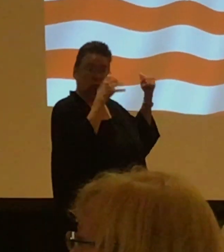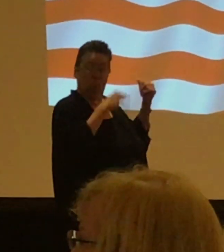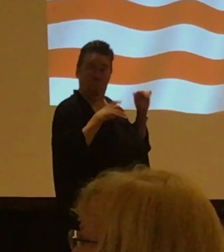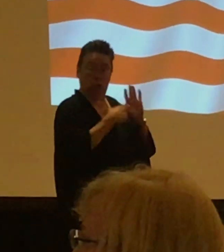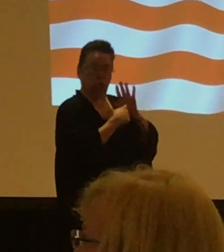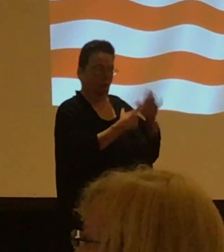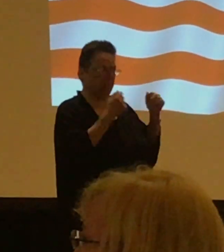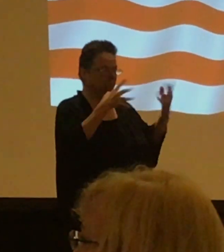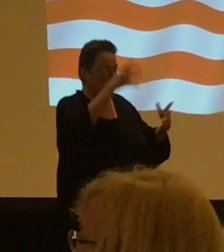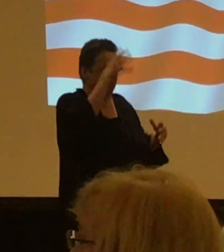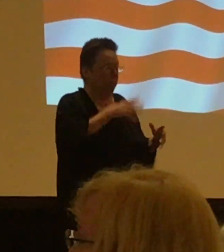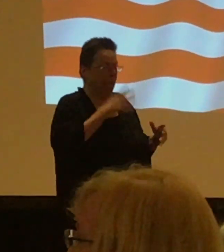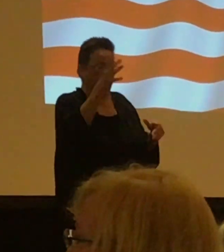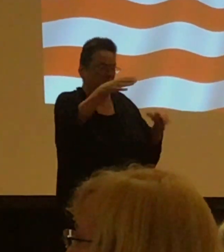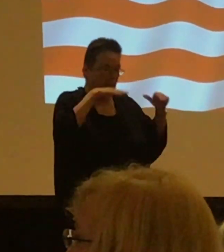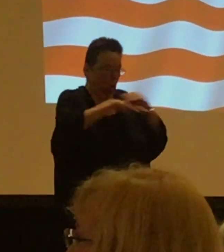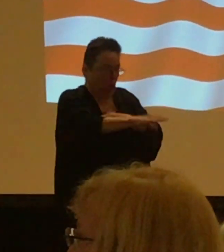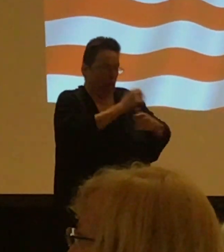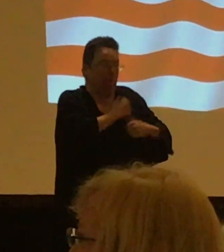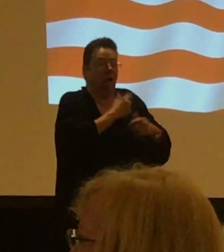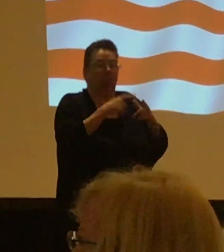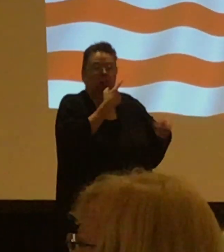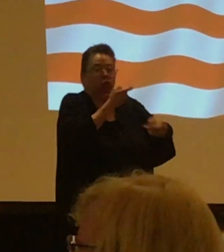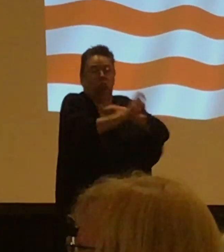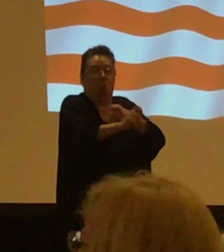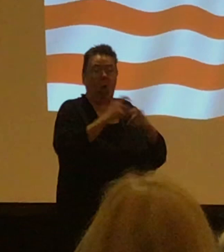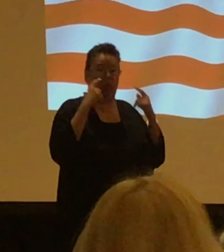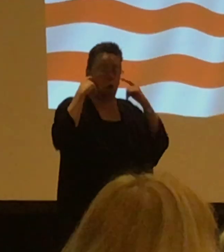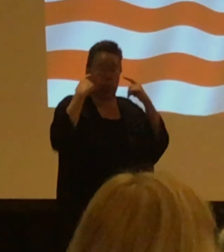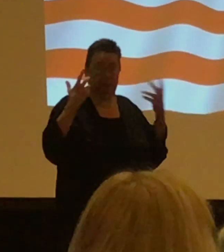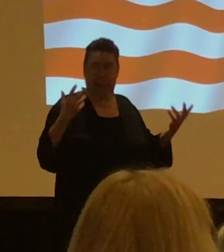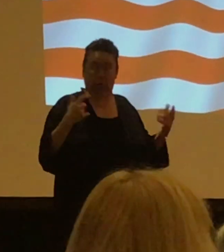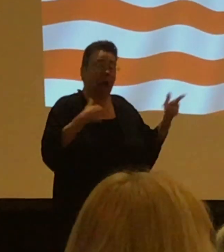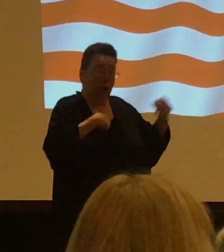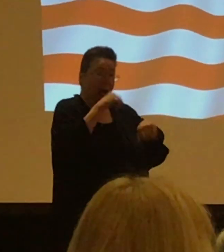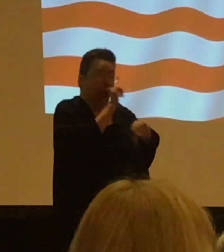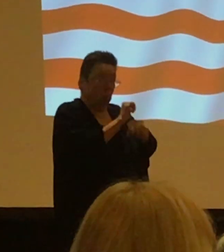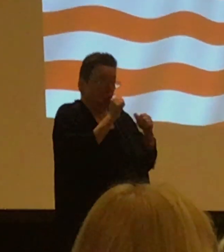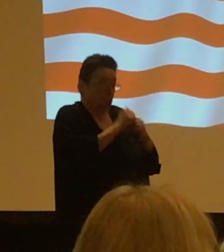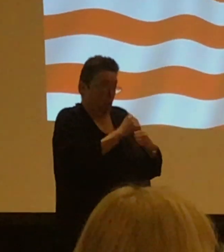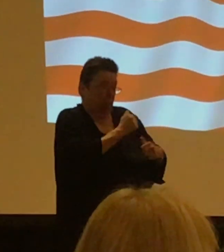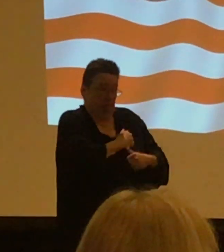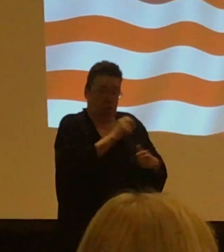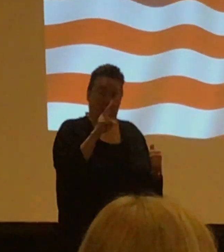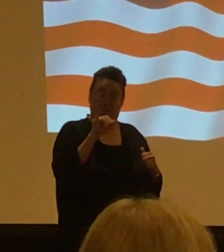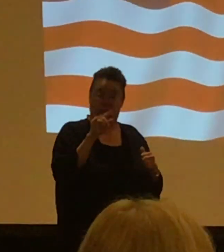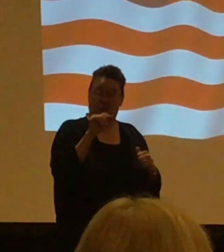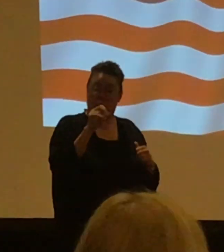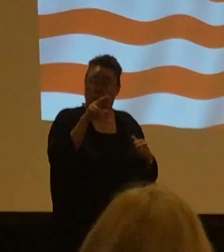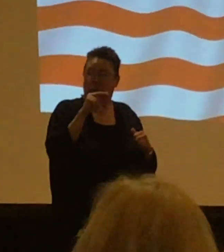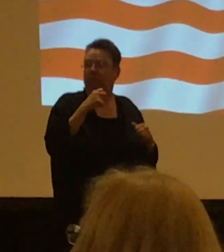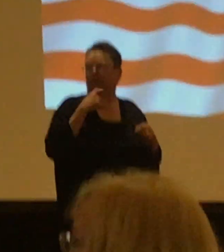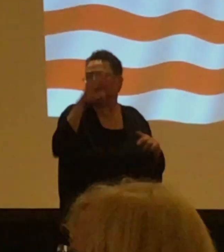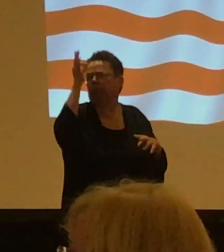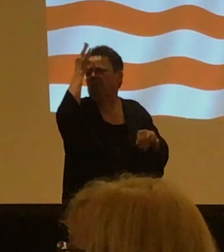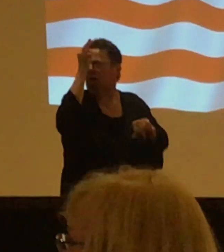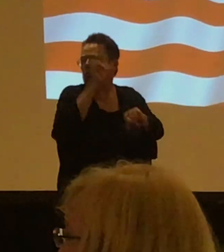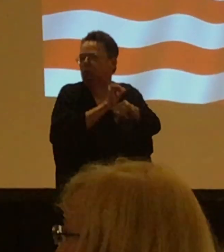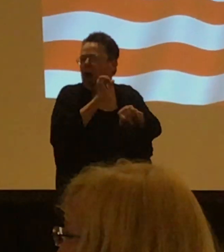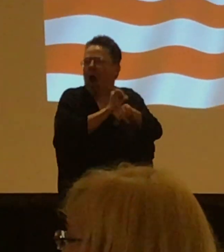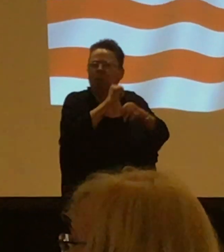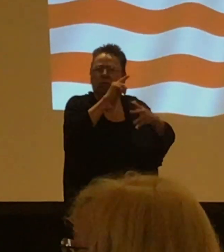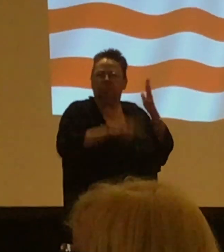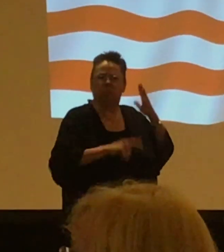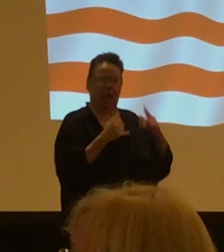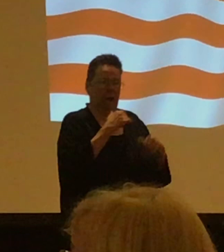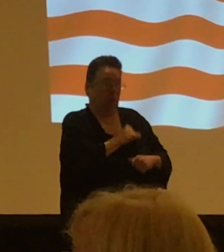showing, they get them in there and they destroy their hand. I work with veterans and stuff, like in federal jobs and stuff,